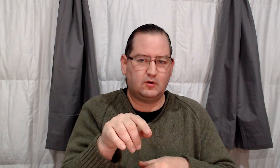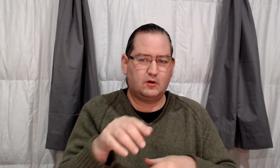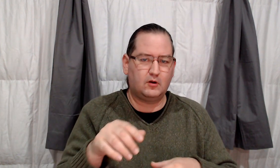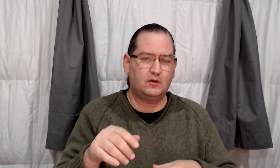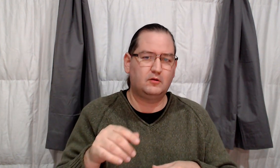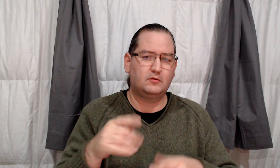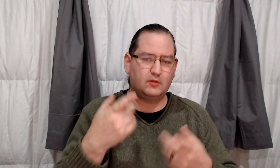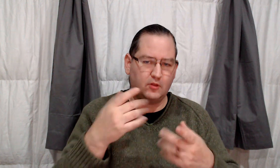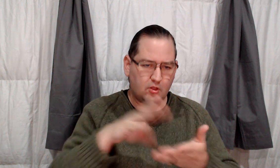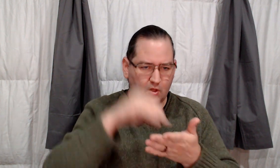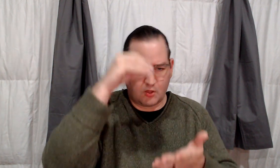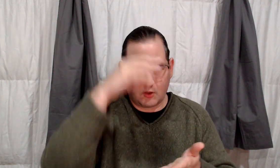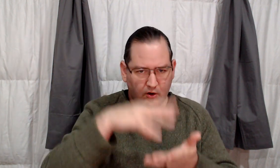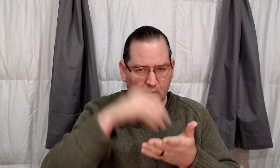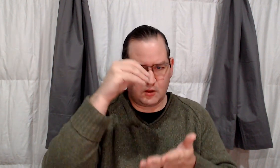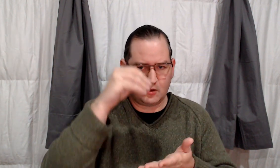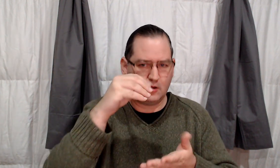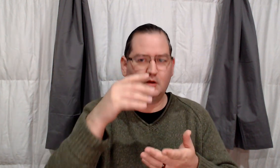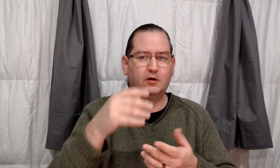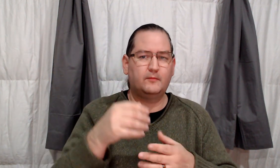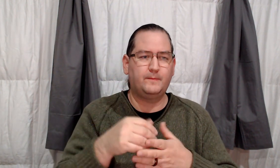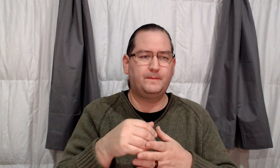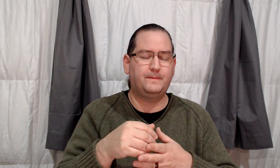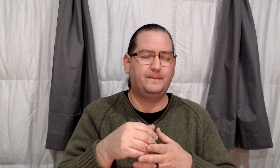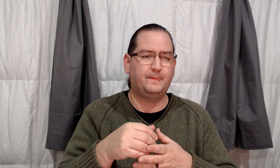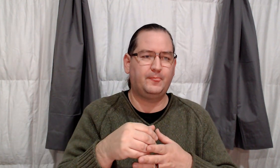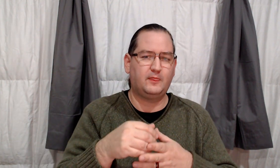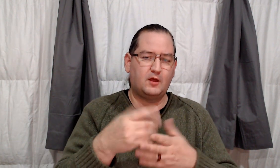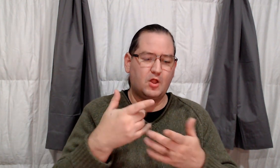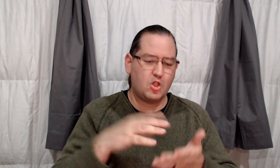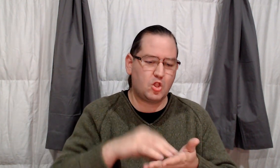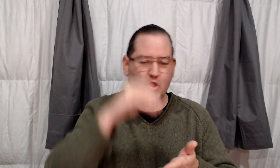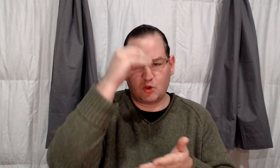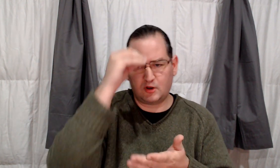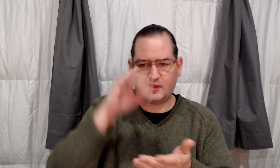you. Learning that feeling of letting go.